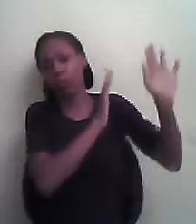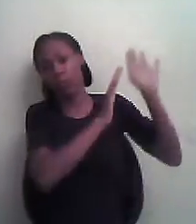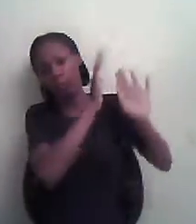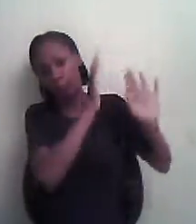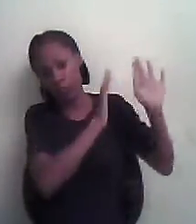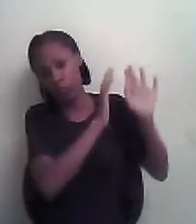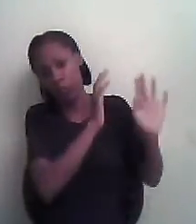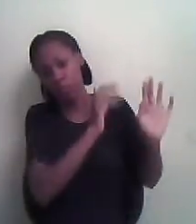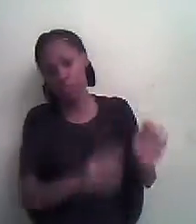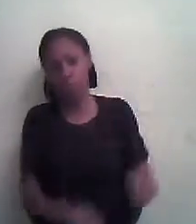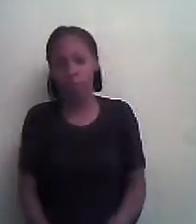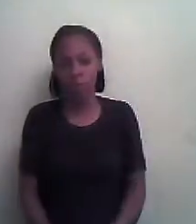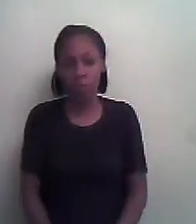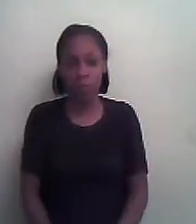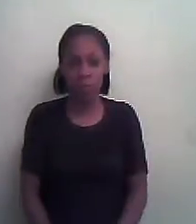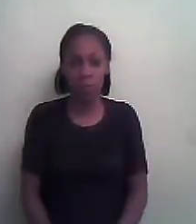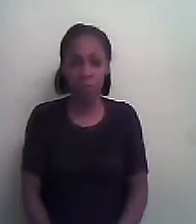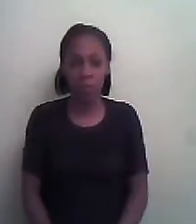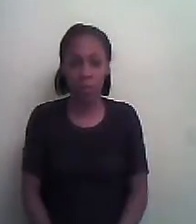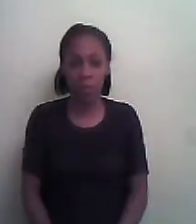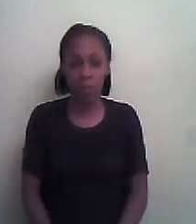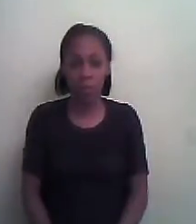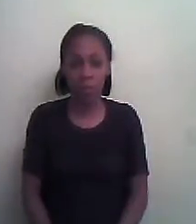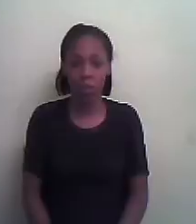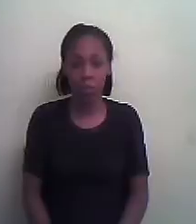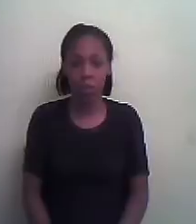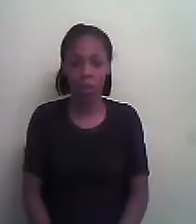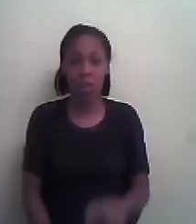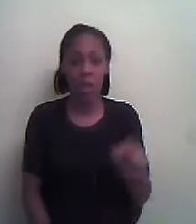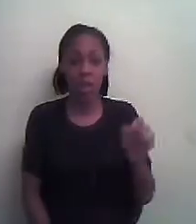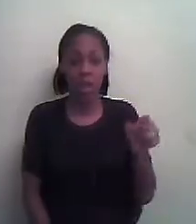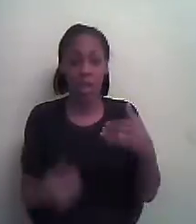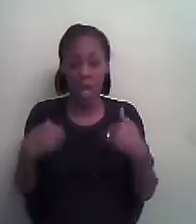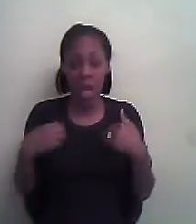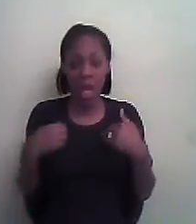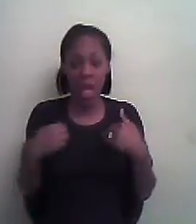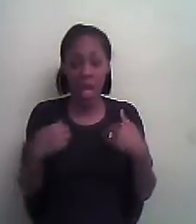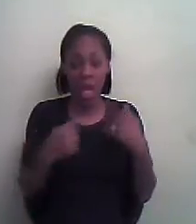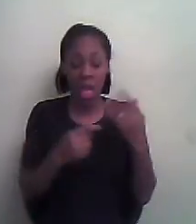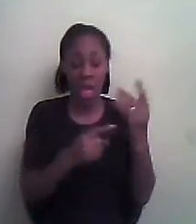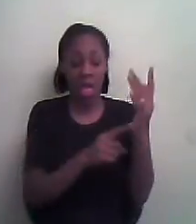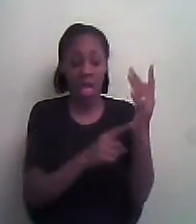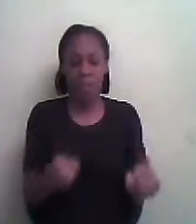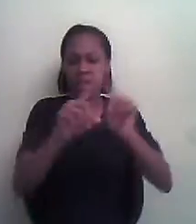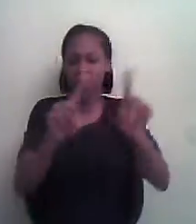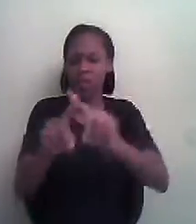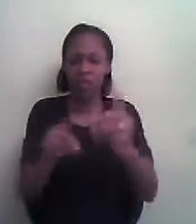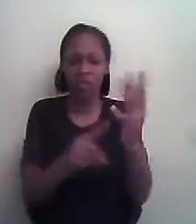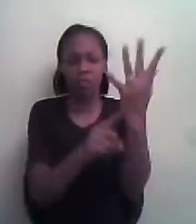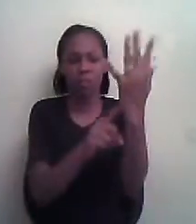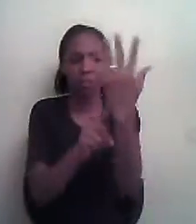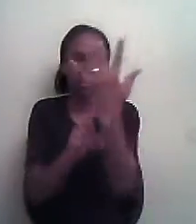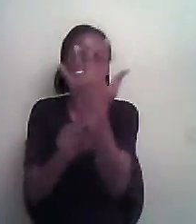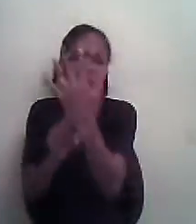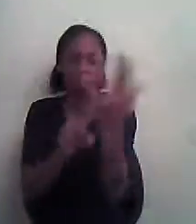These adorn the mantelpiece with many brass candlesticks, miners' lamps from the old coal mines, and also